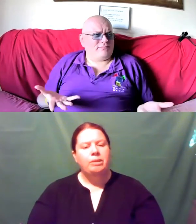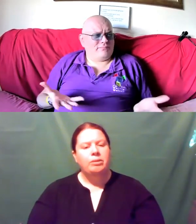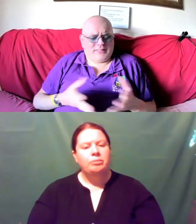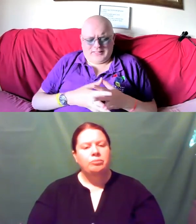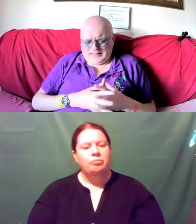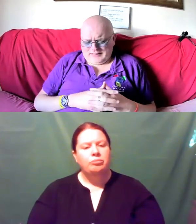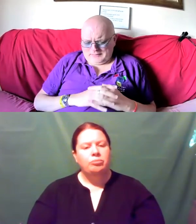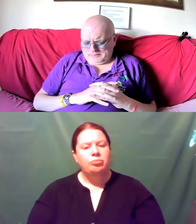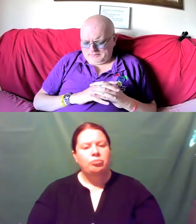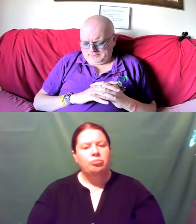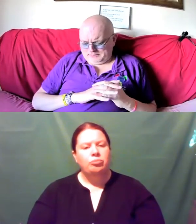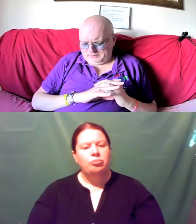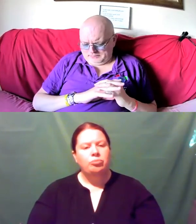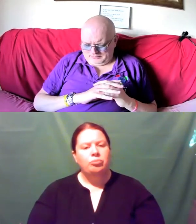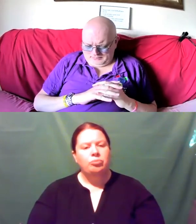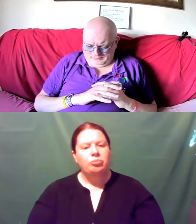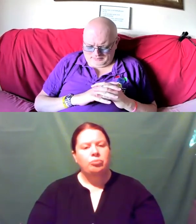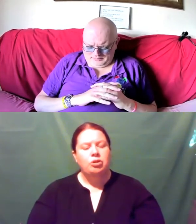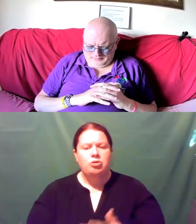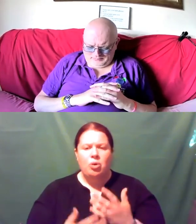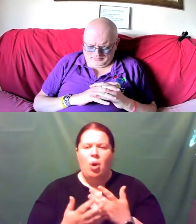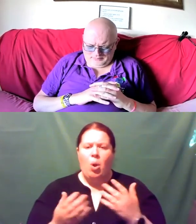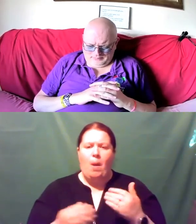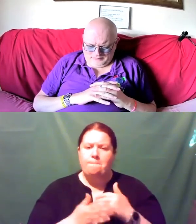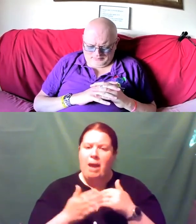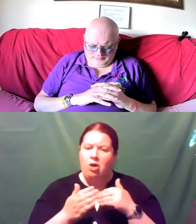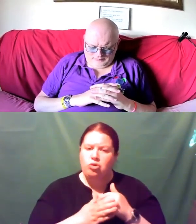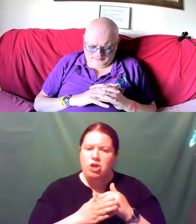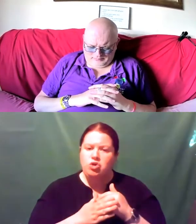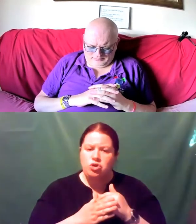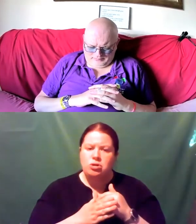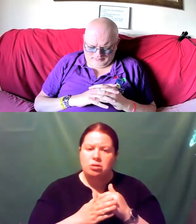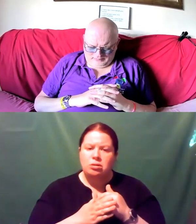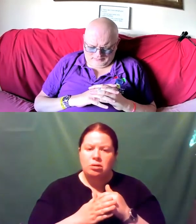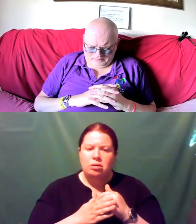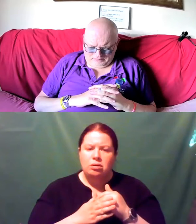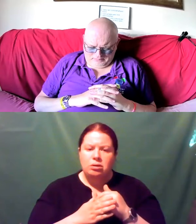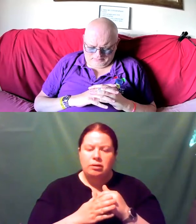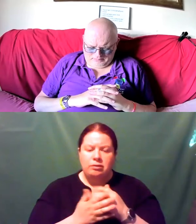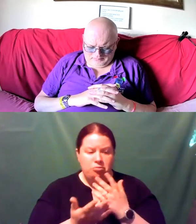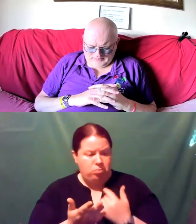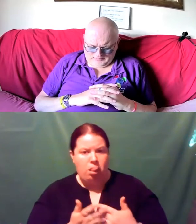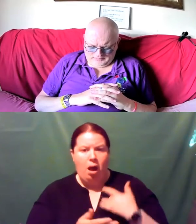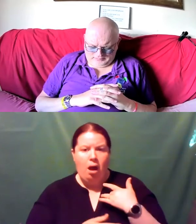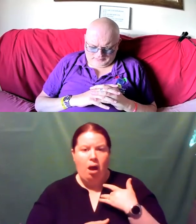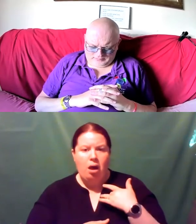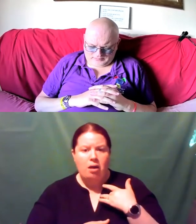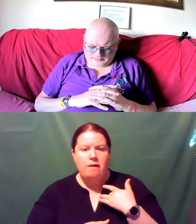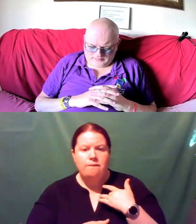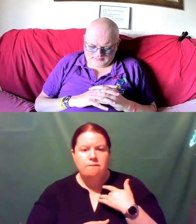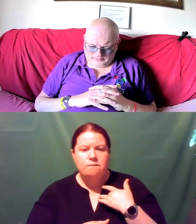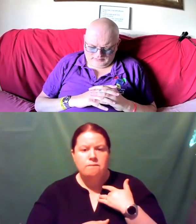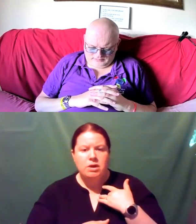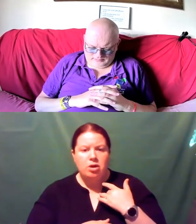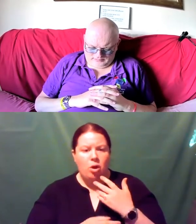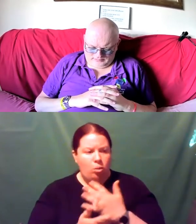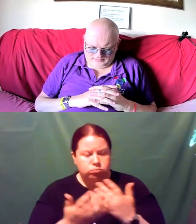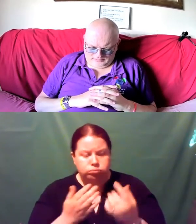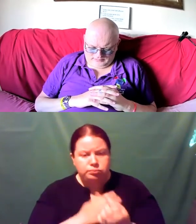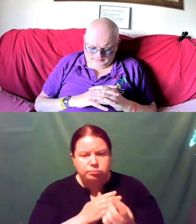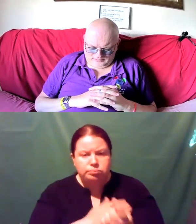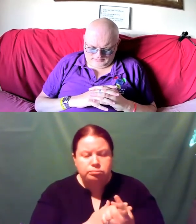while we're on the subject, obviously on the marriage front, things are kind of still very live and still very kind of prescient in people's